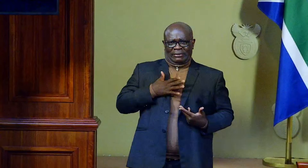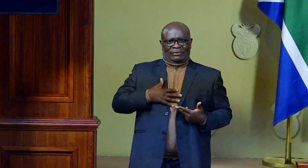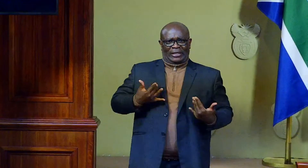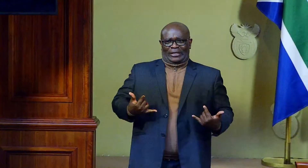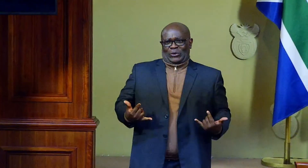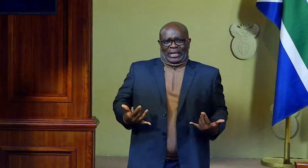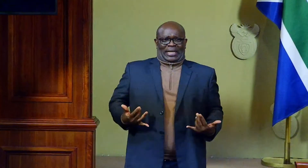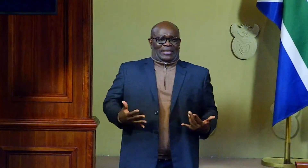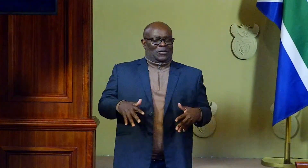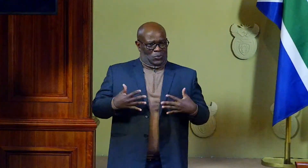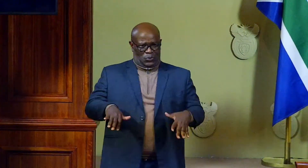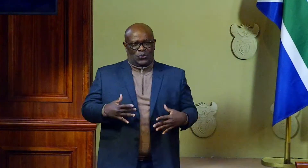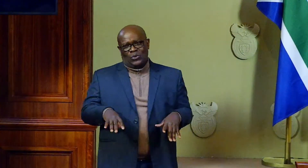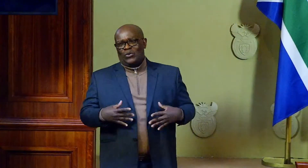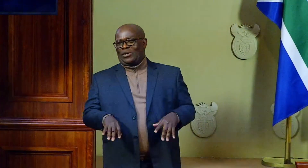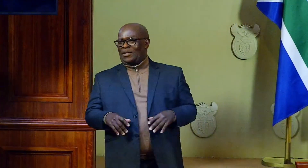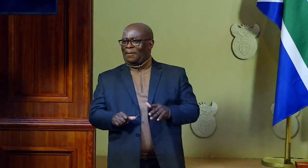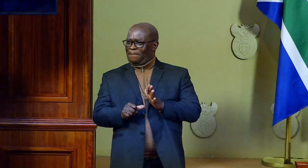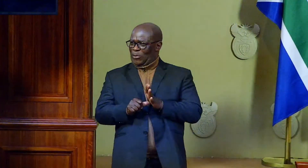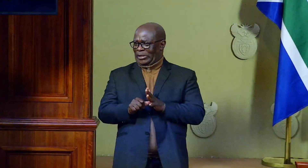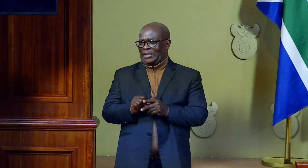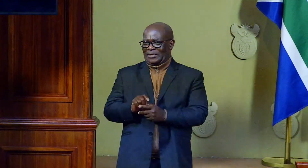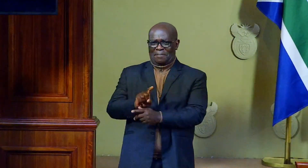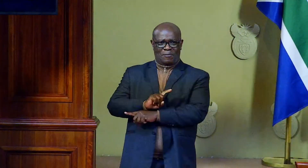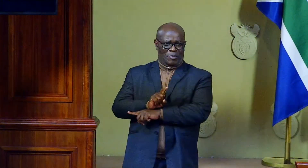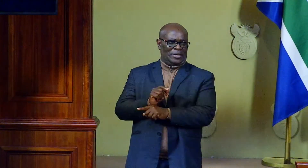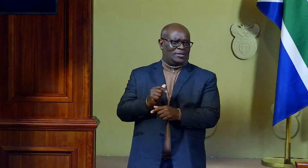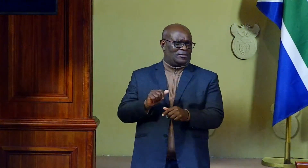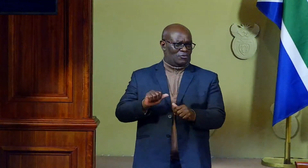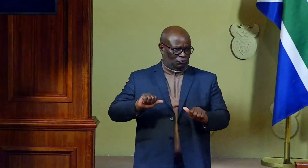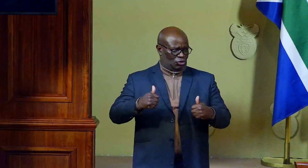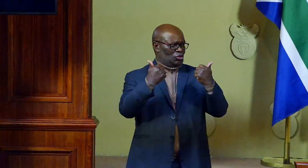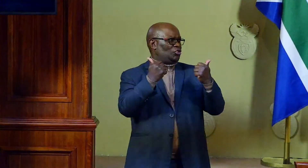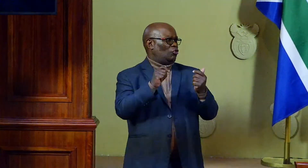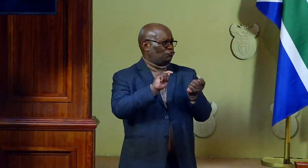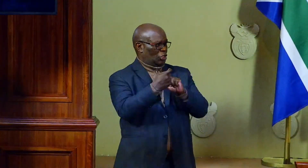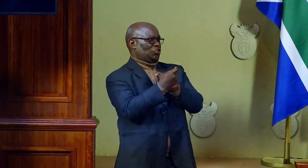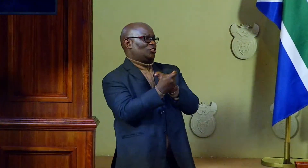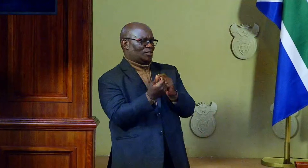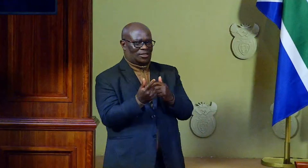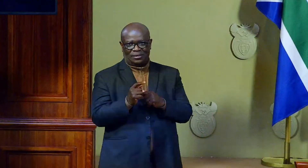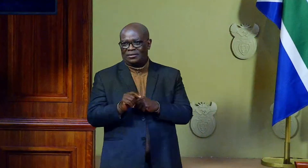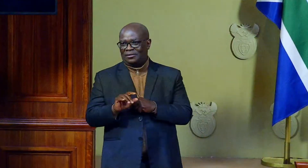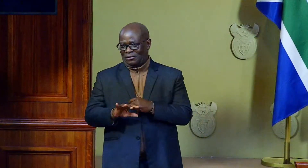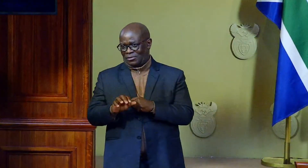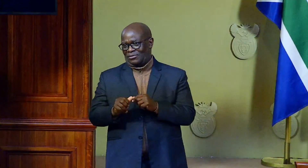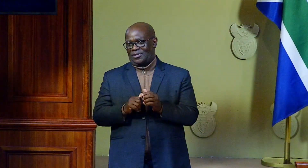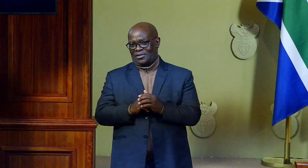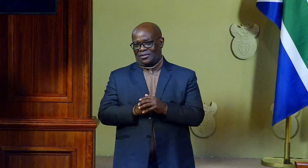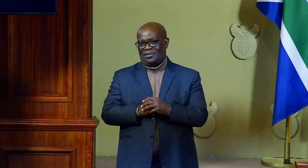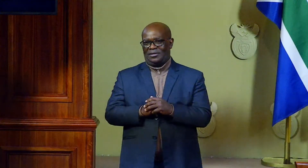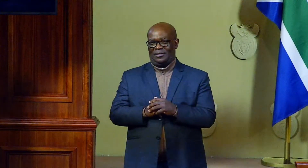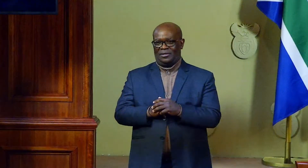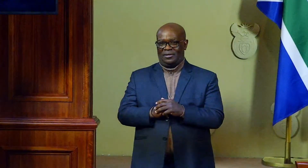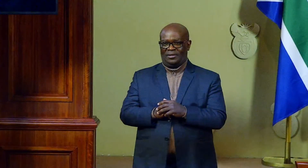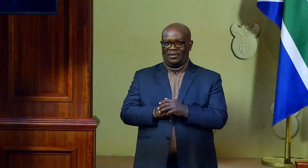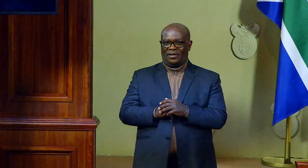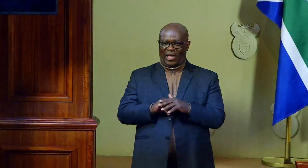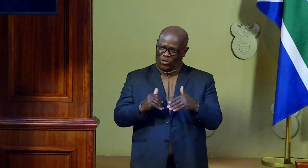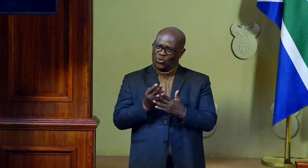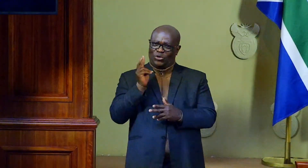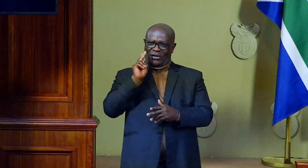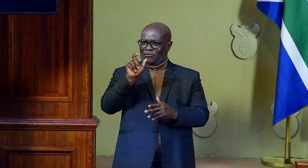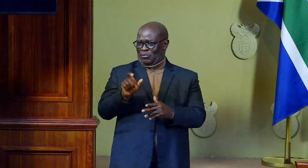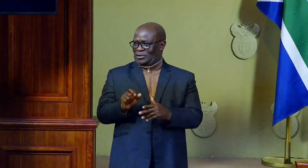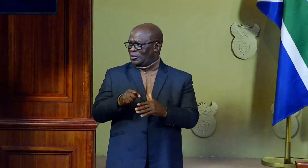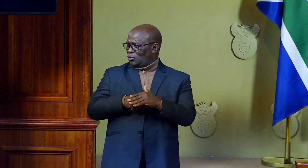all protocol observed. So I feel that today is a very important moment and